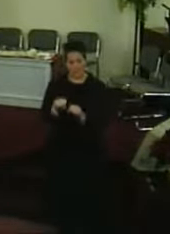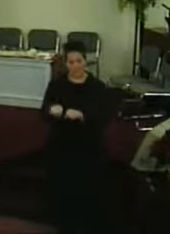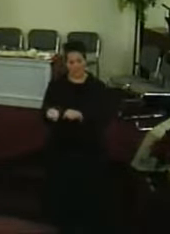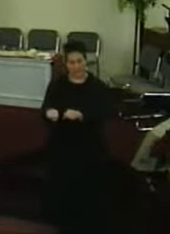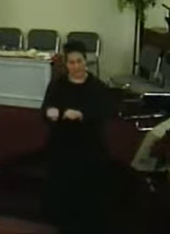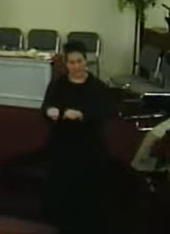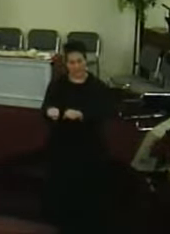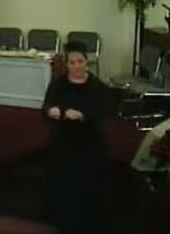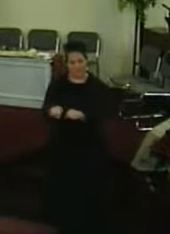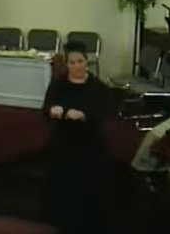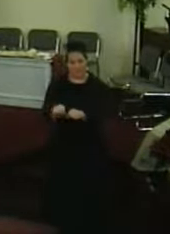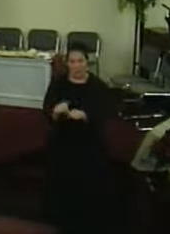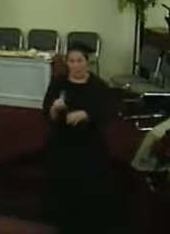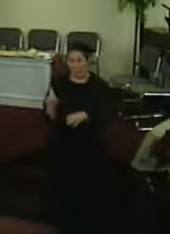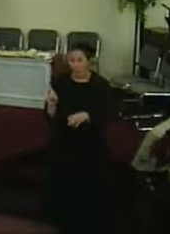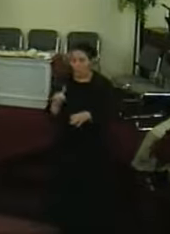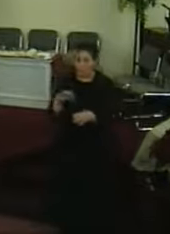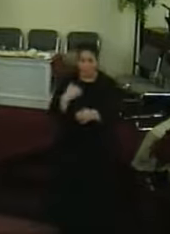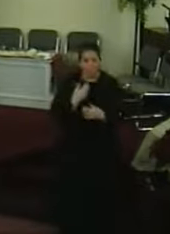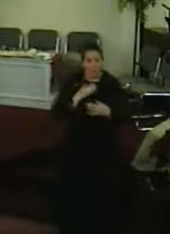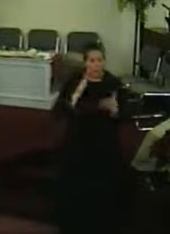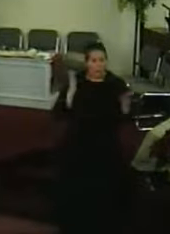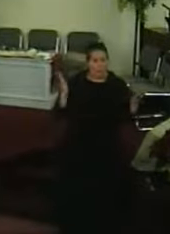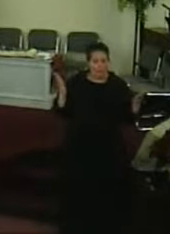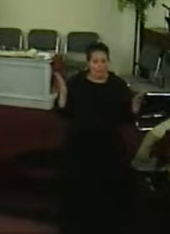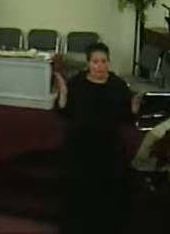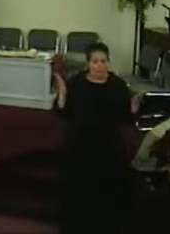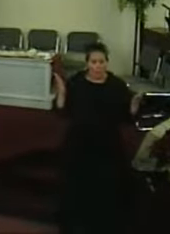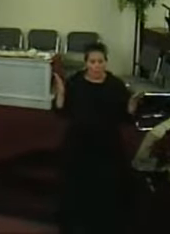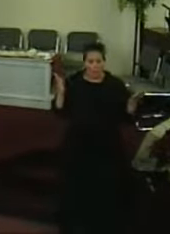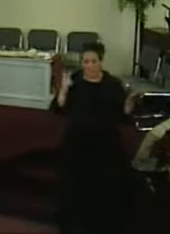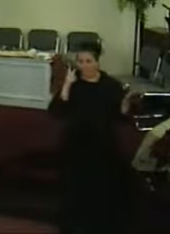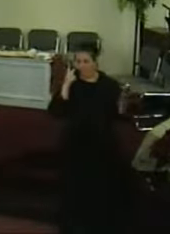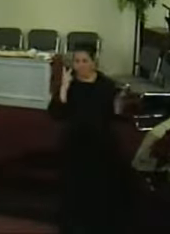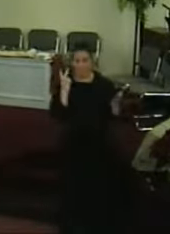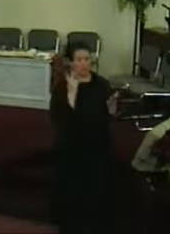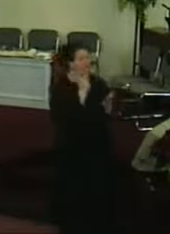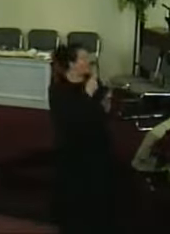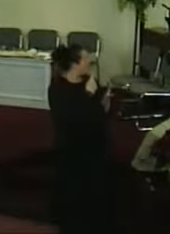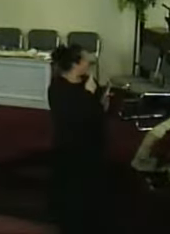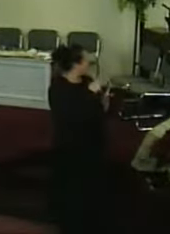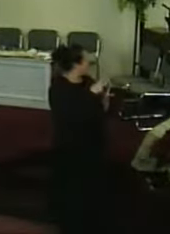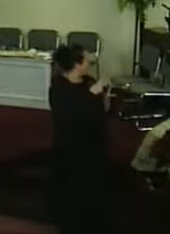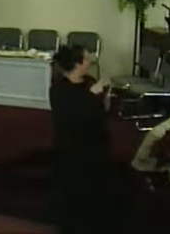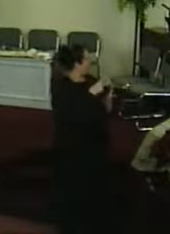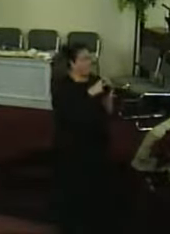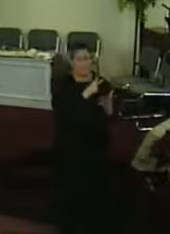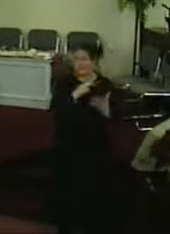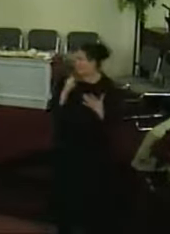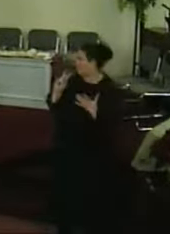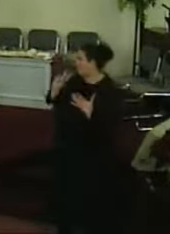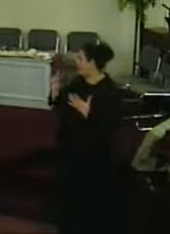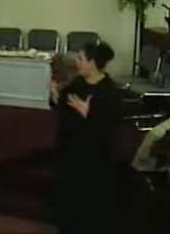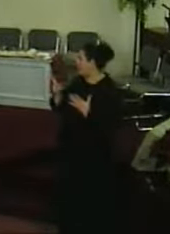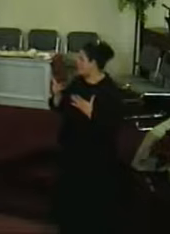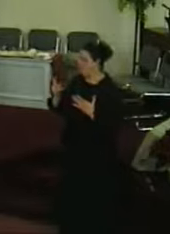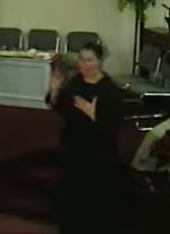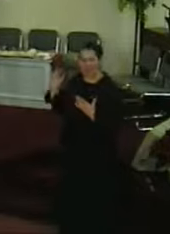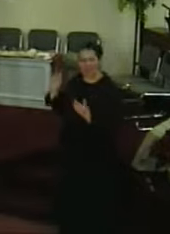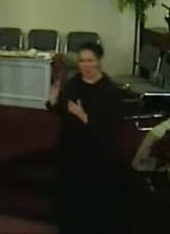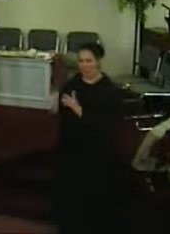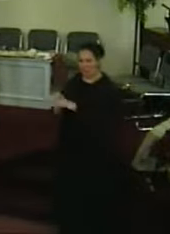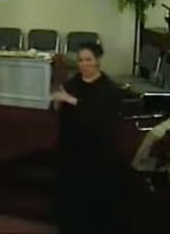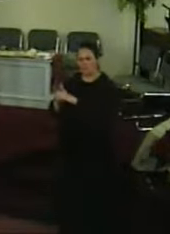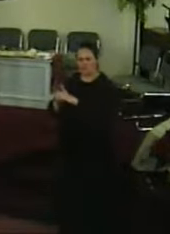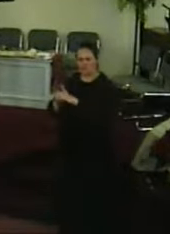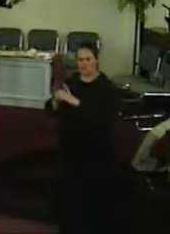and there's nowhere to go. But they look around, and here comes the dust cloud. It's Pharaoh